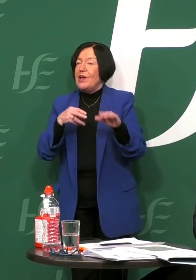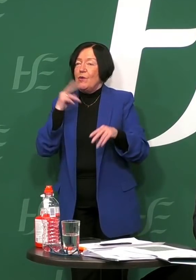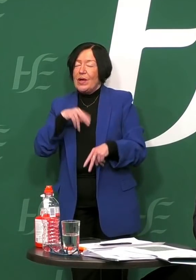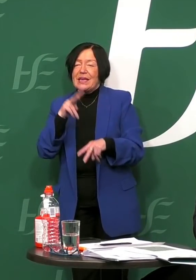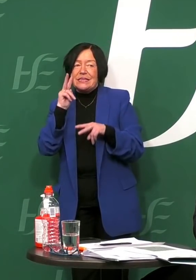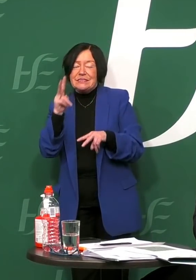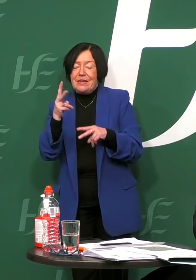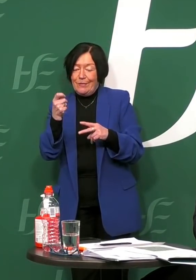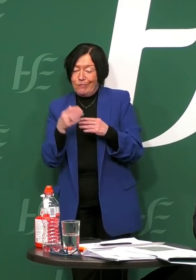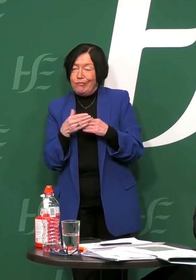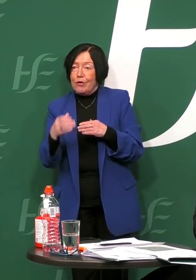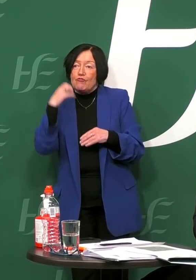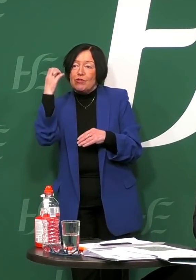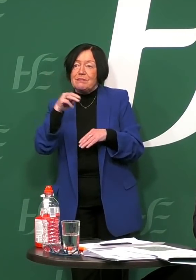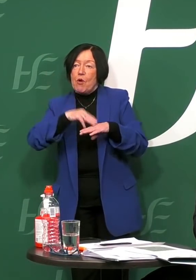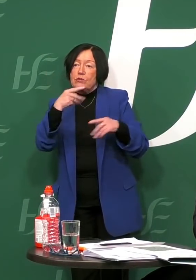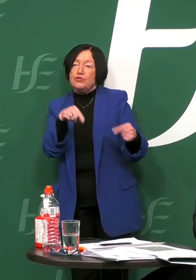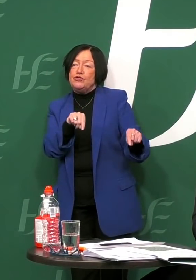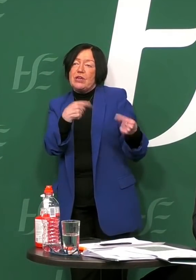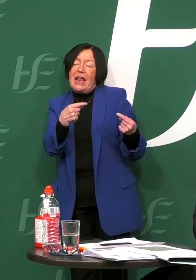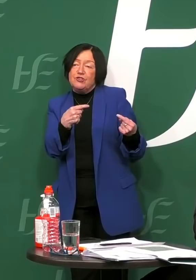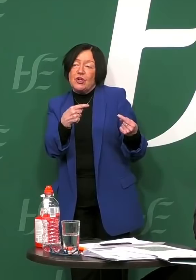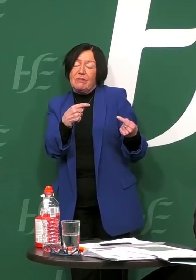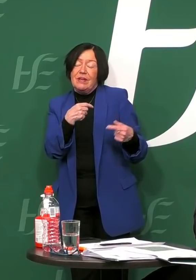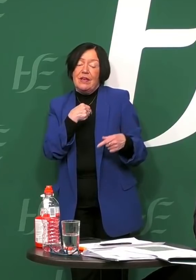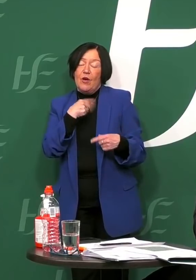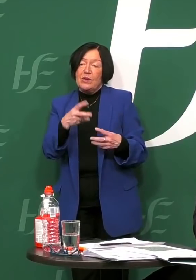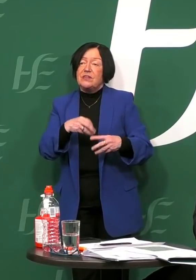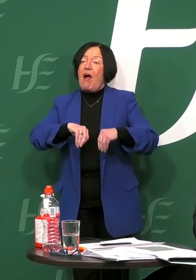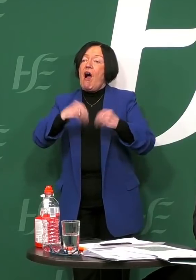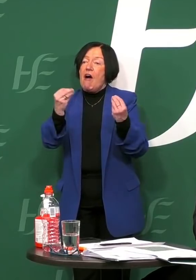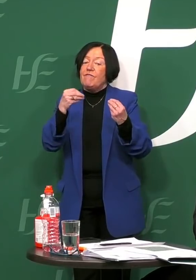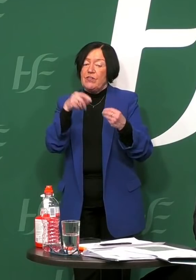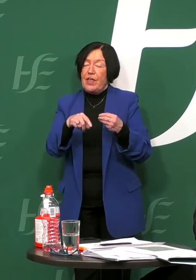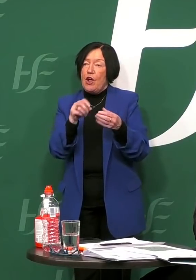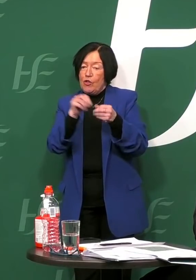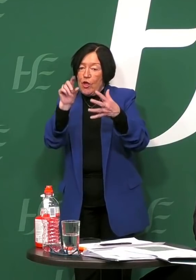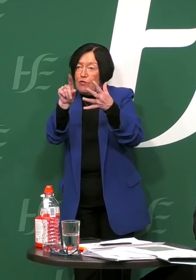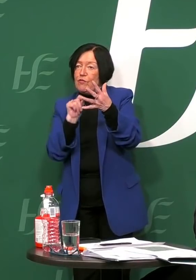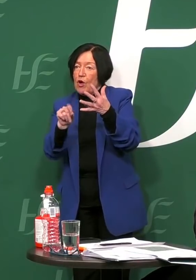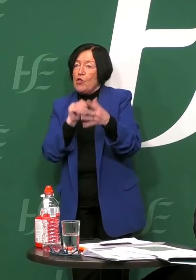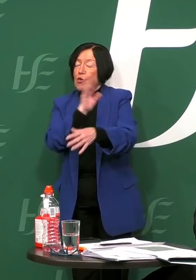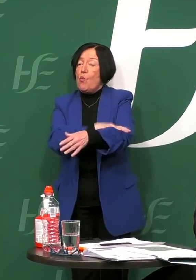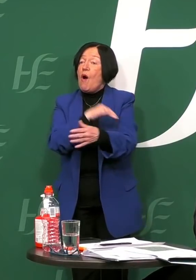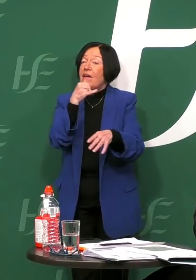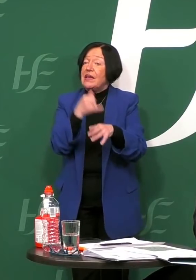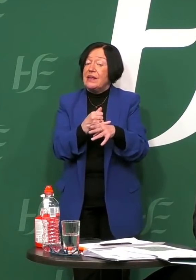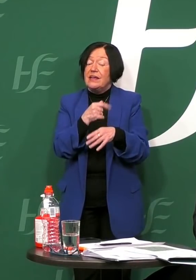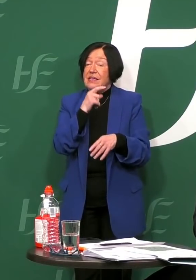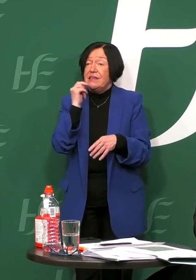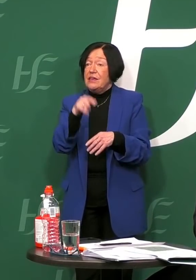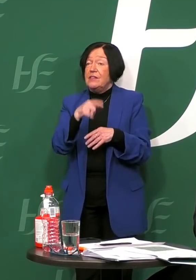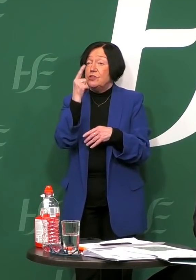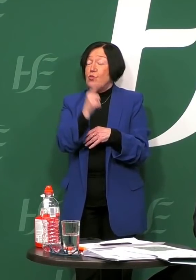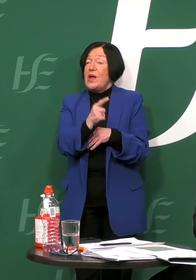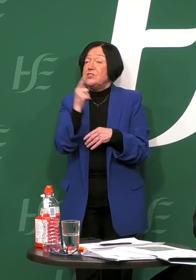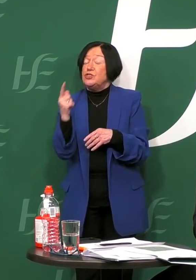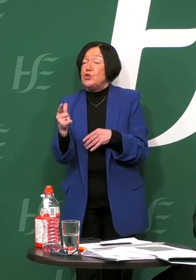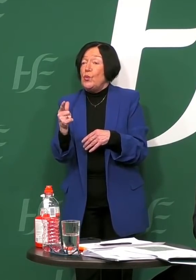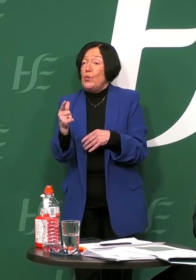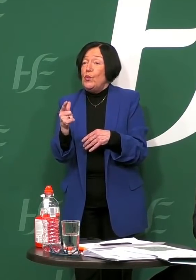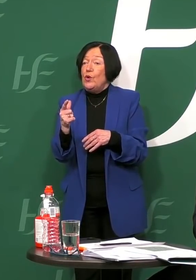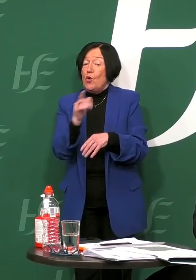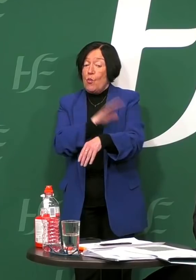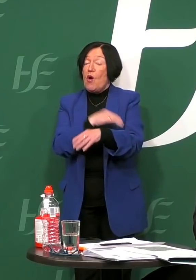see coming into Christmas it could get more challenging. And that's why we want to offer that alternative around the walk-in. And as I say, I think of the